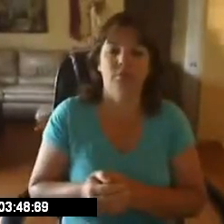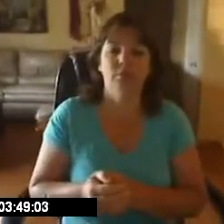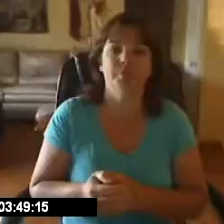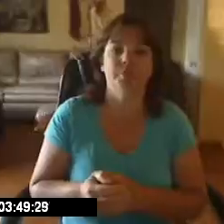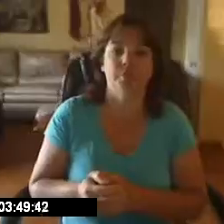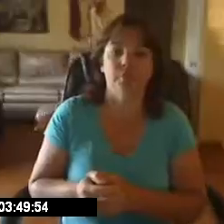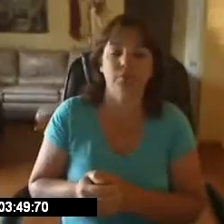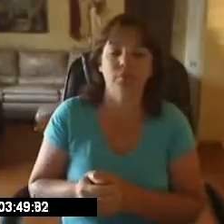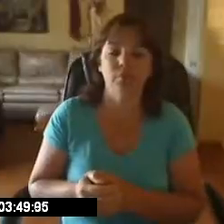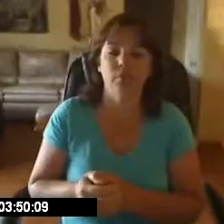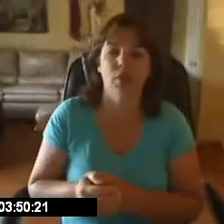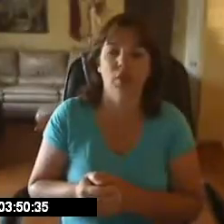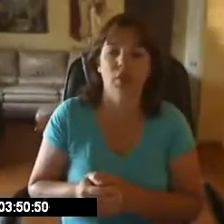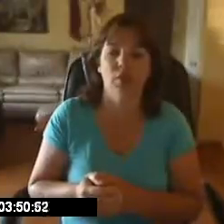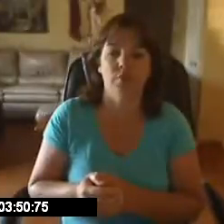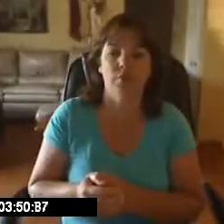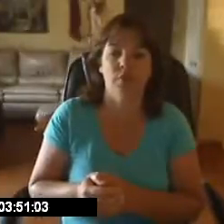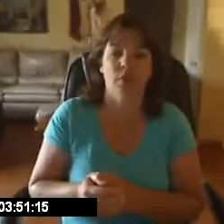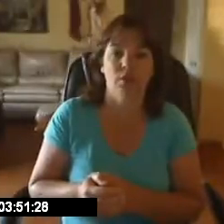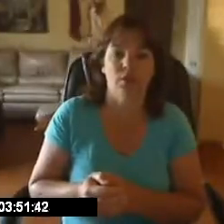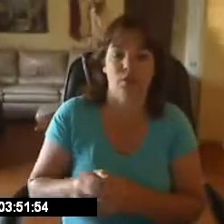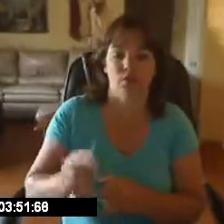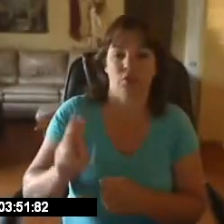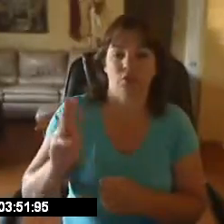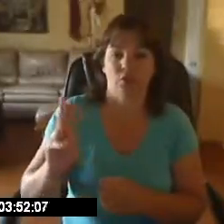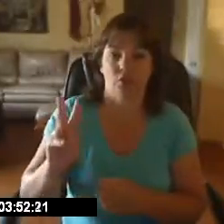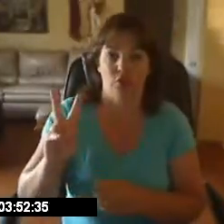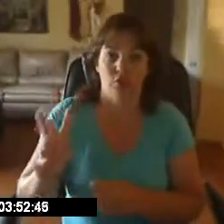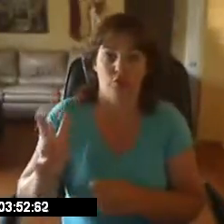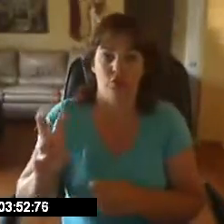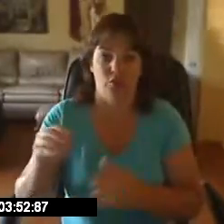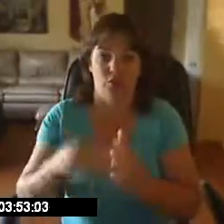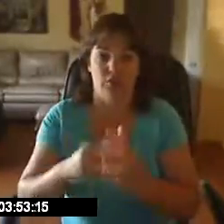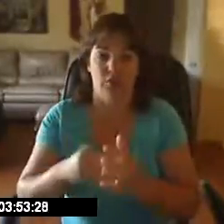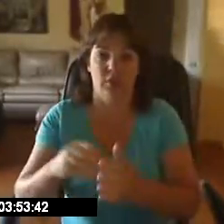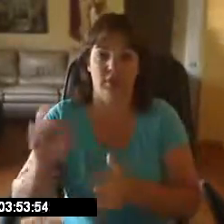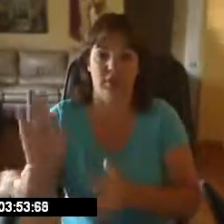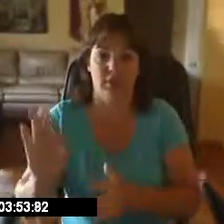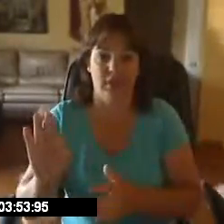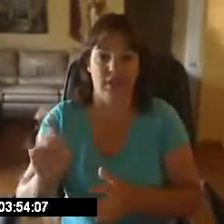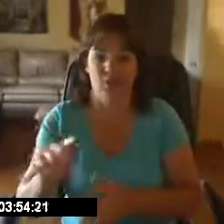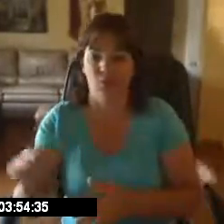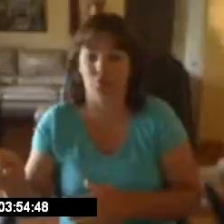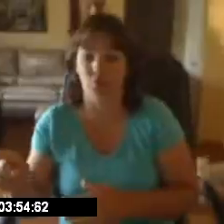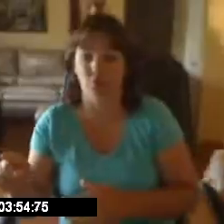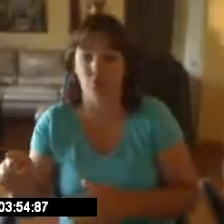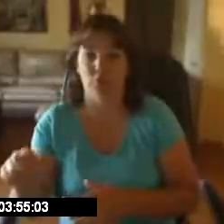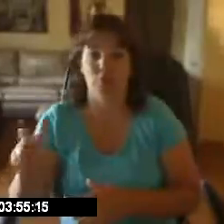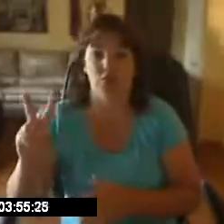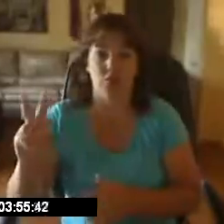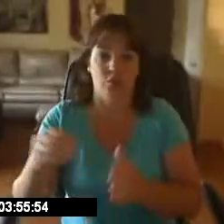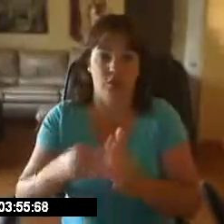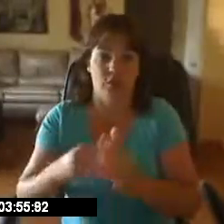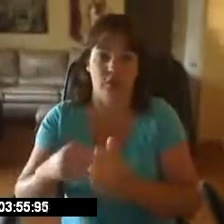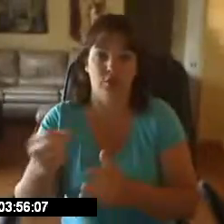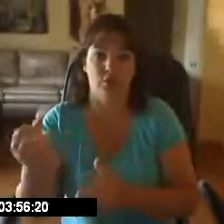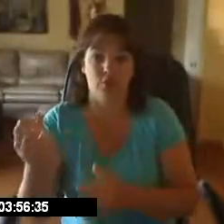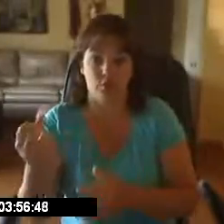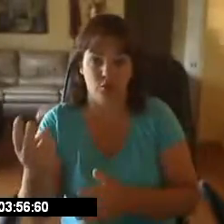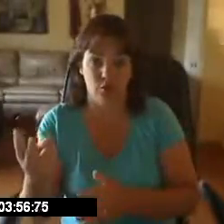30th, 2012. If you already have a bachelor's degree in something, you actually are ready to go. You don't have